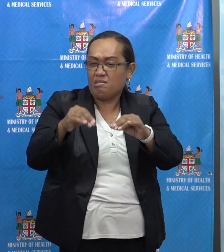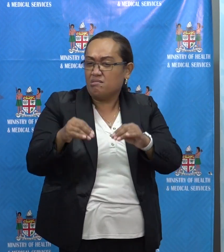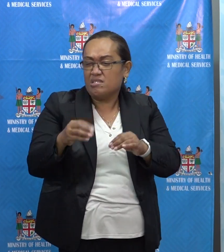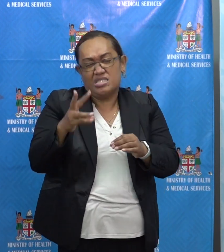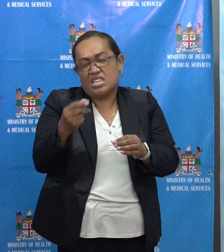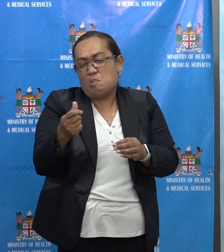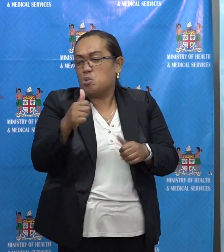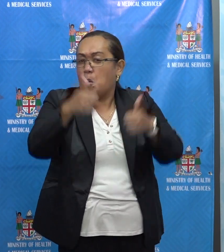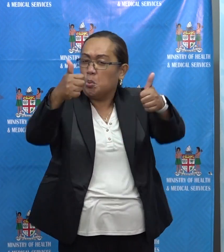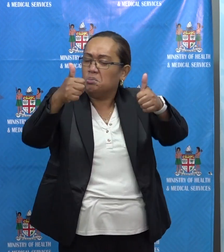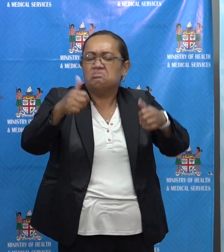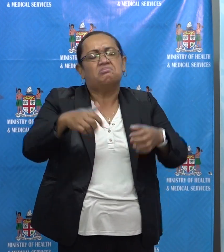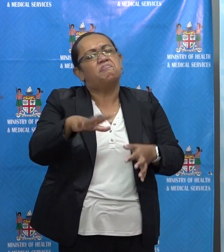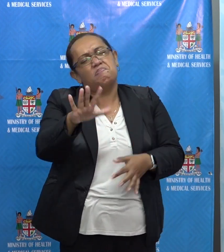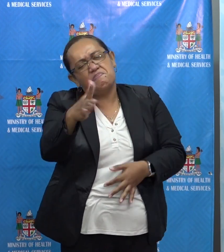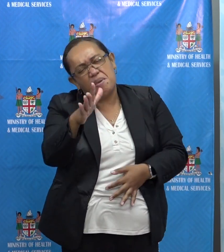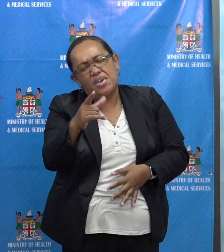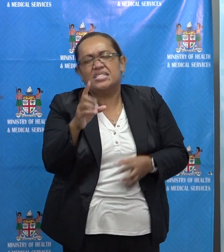being effective.